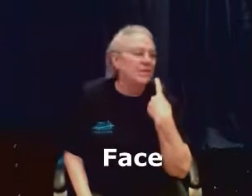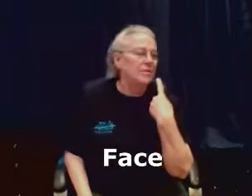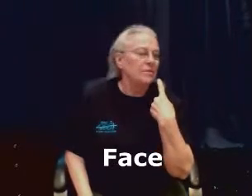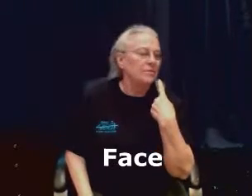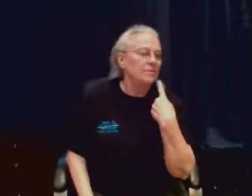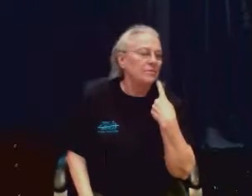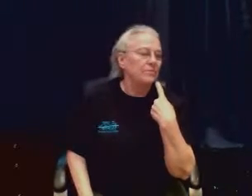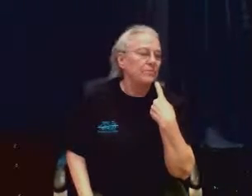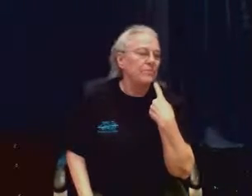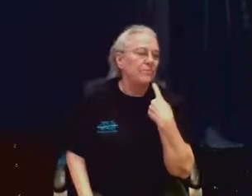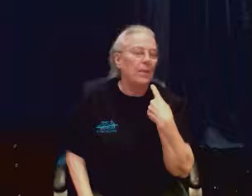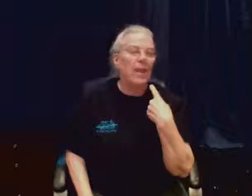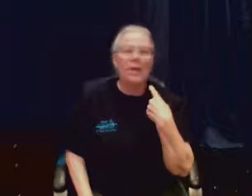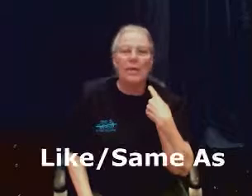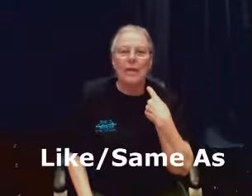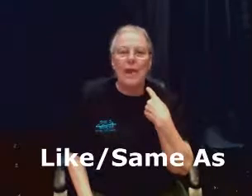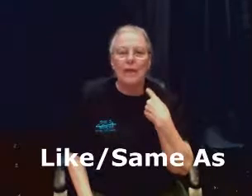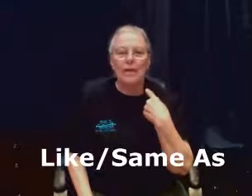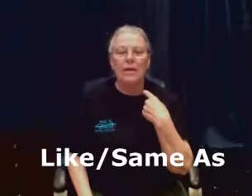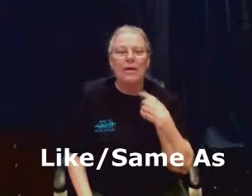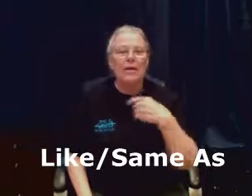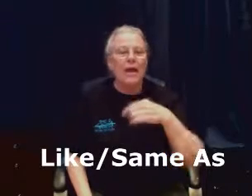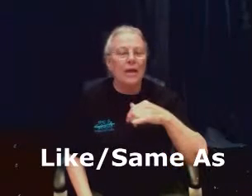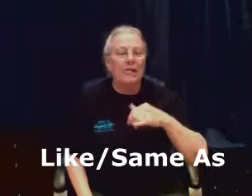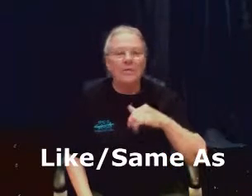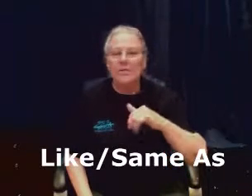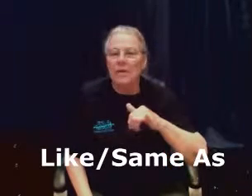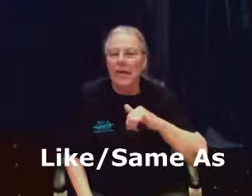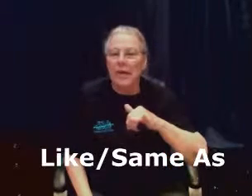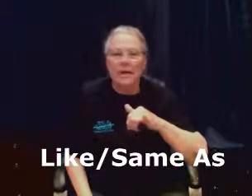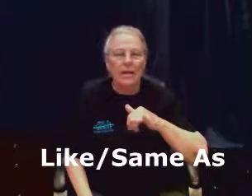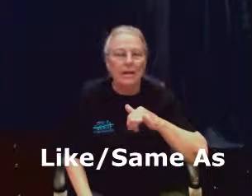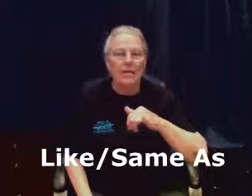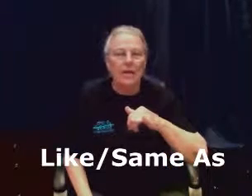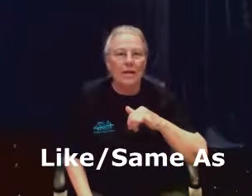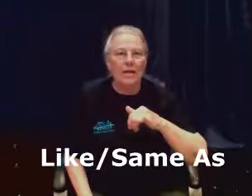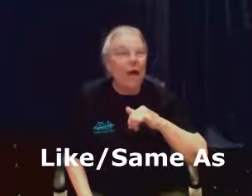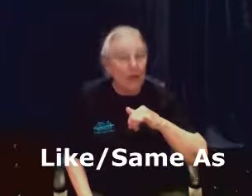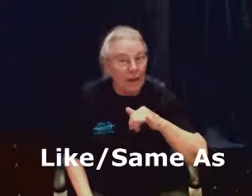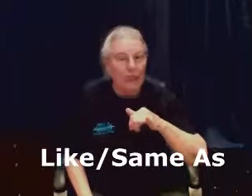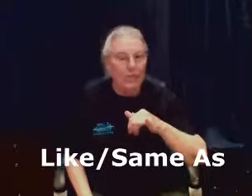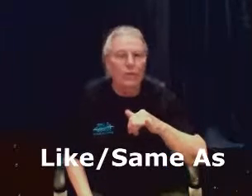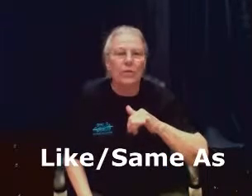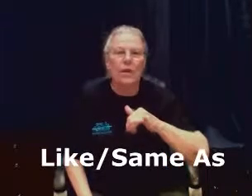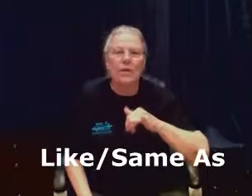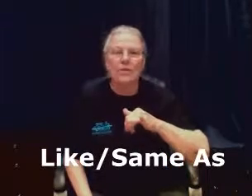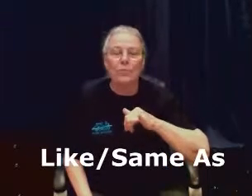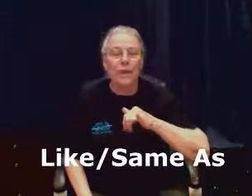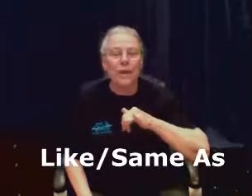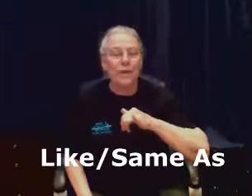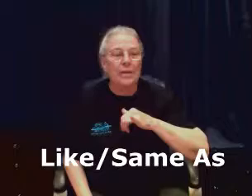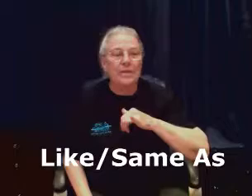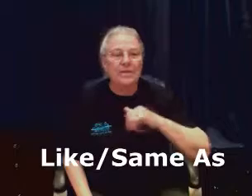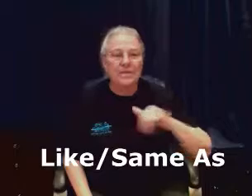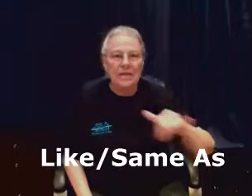Face. Like. And this like is not I like you, it is becoming the